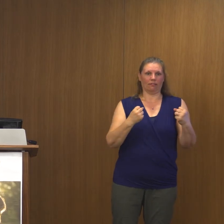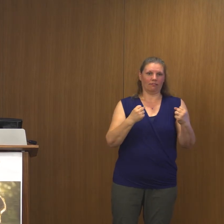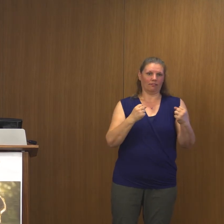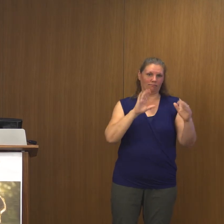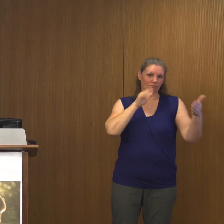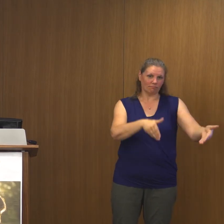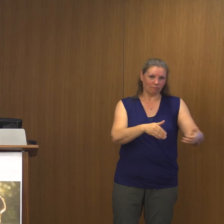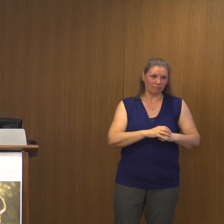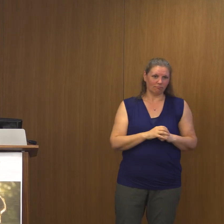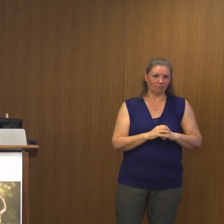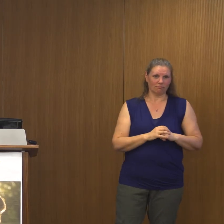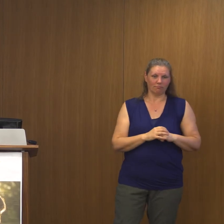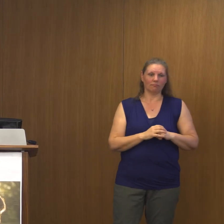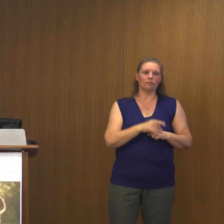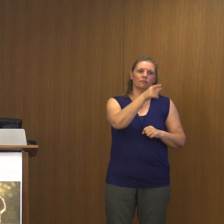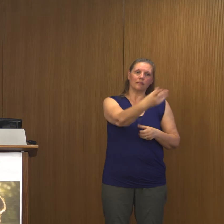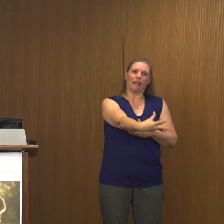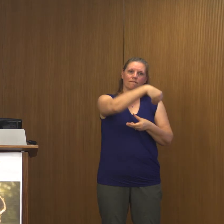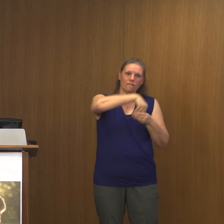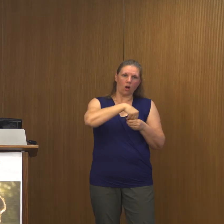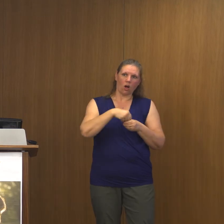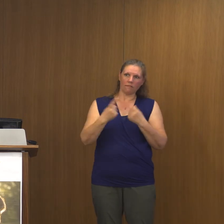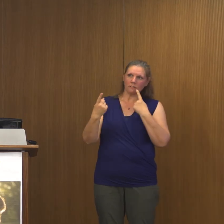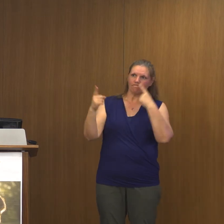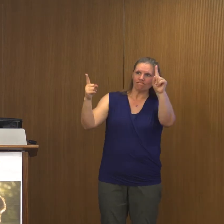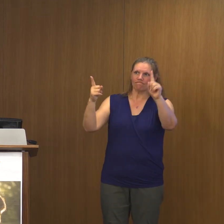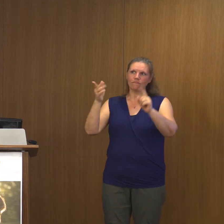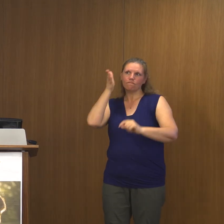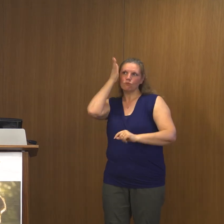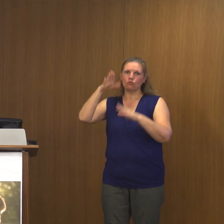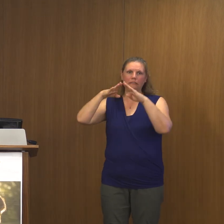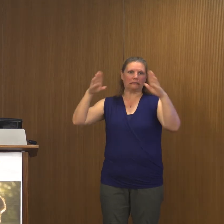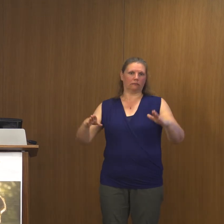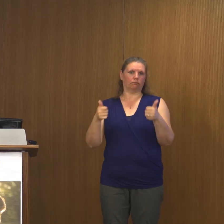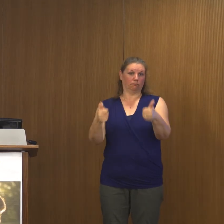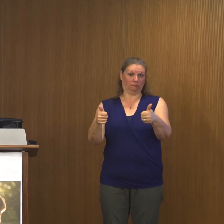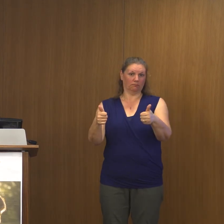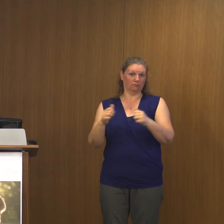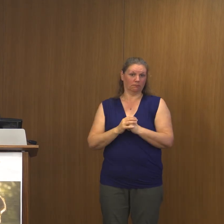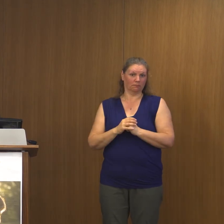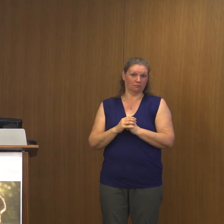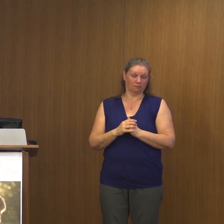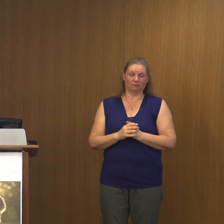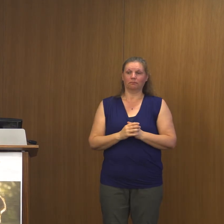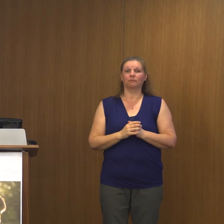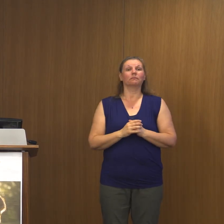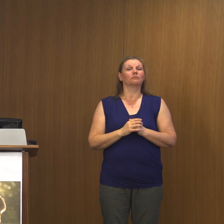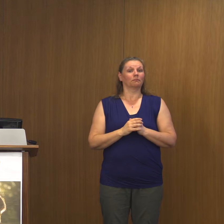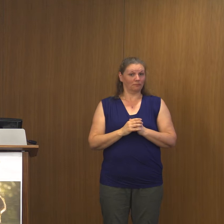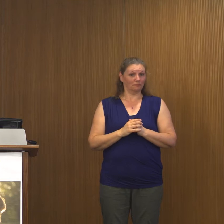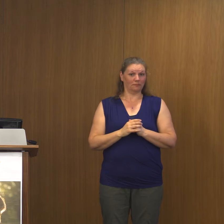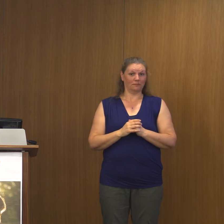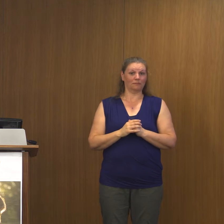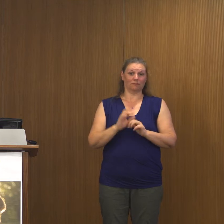close with making the system work for the best interest of children with disabilities. So, with no